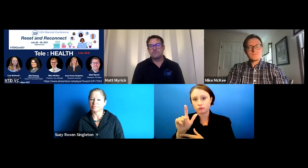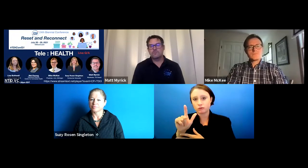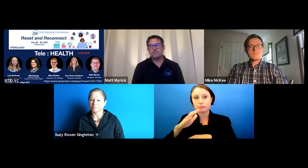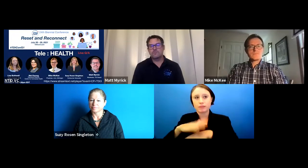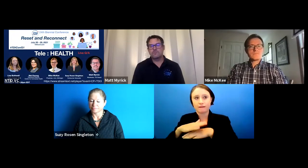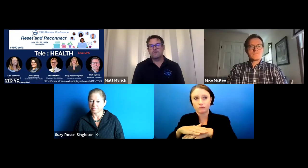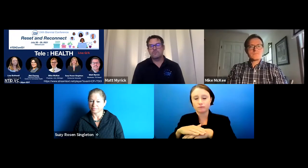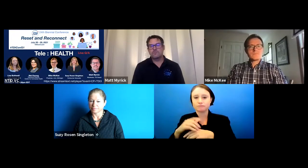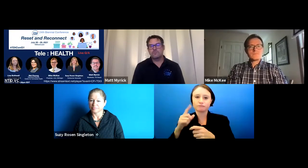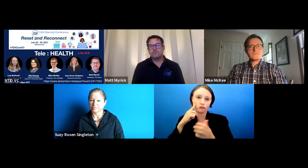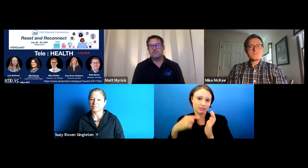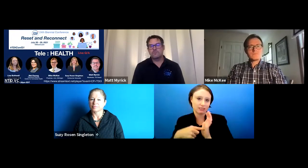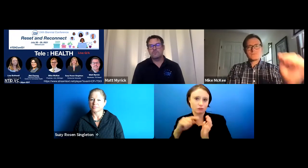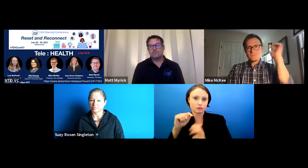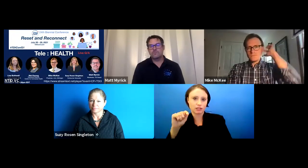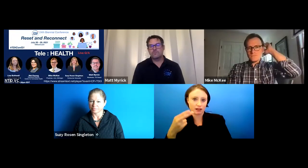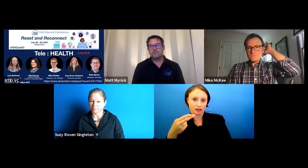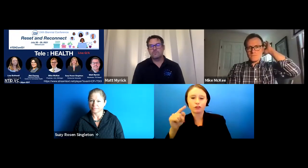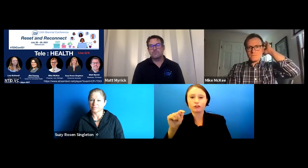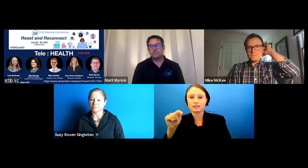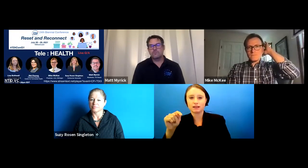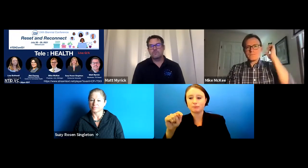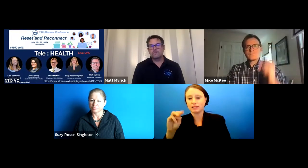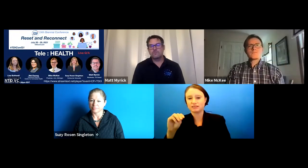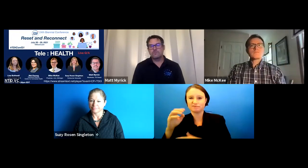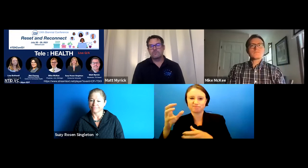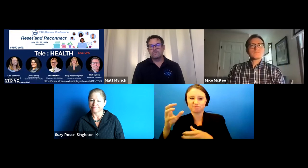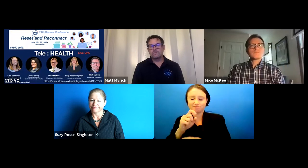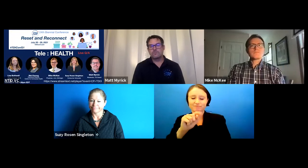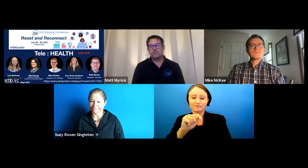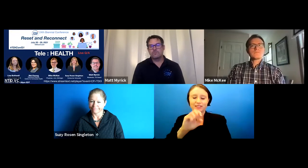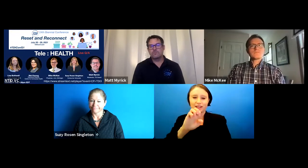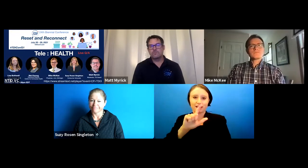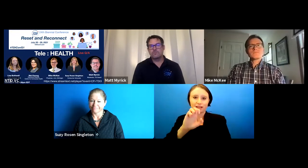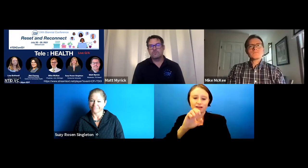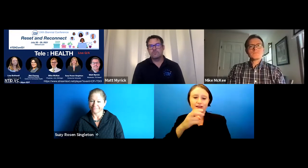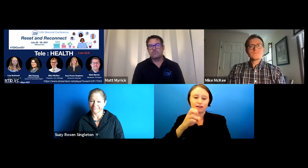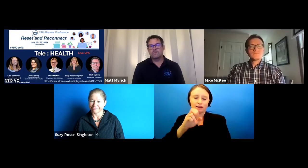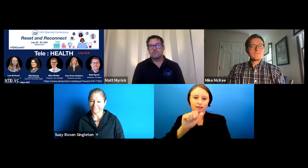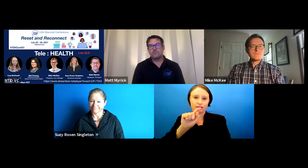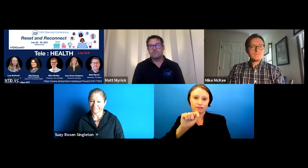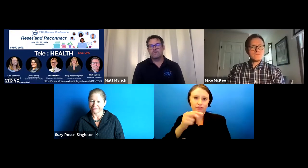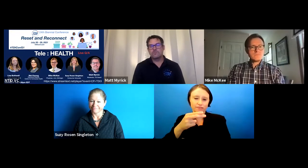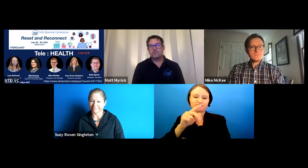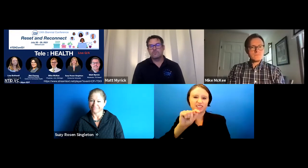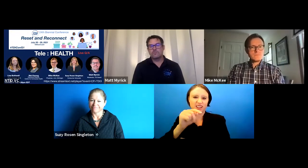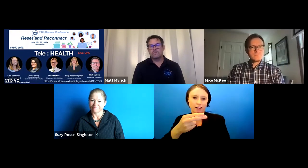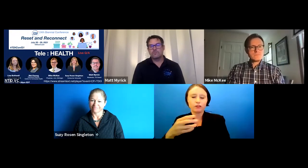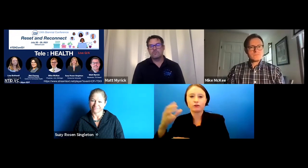person or through a virtual platform. So an example of that would be telehealth or telemedicine.